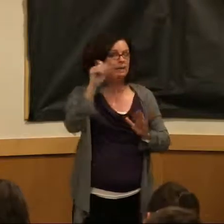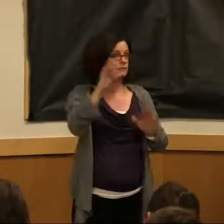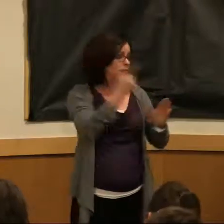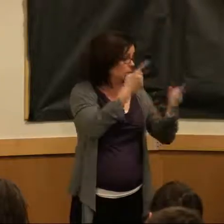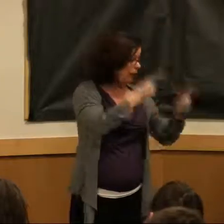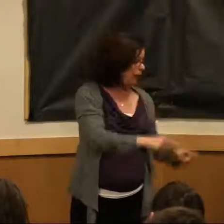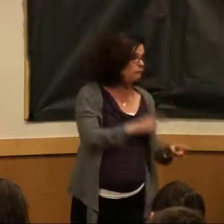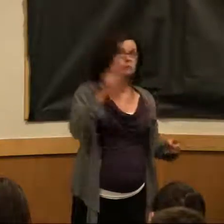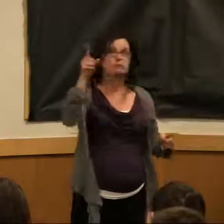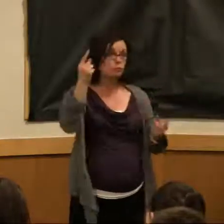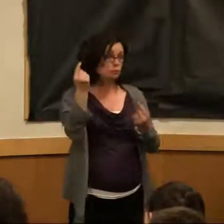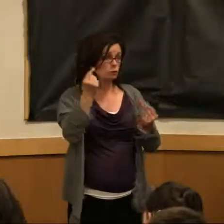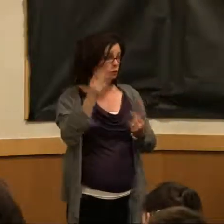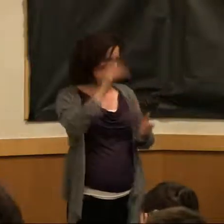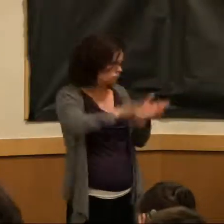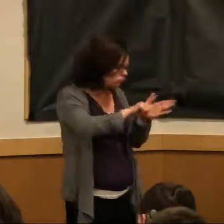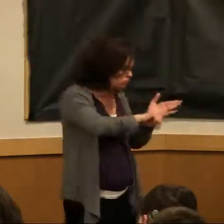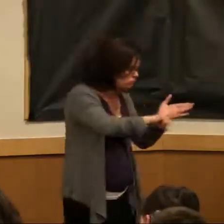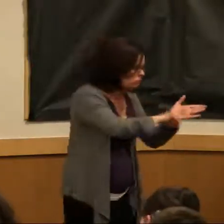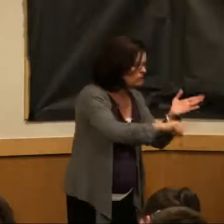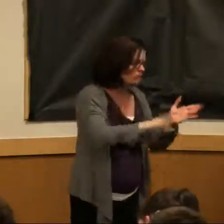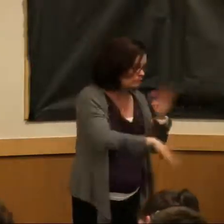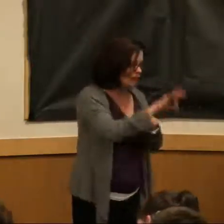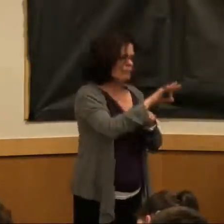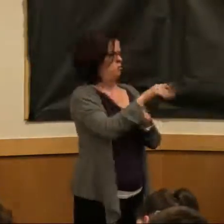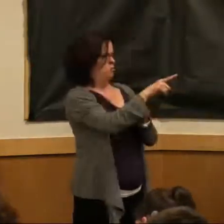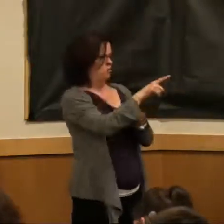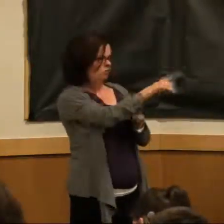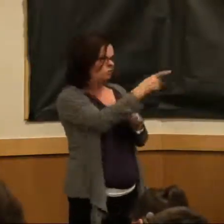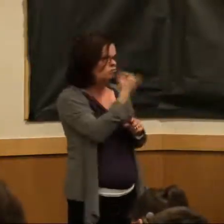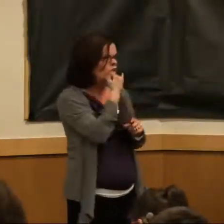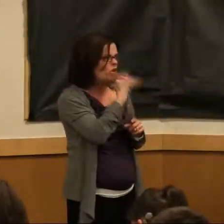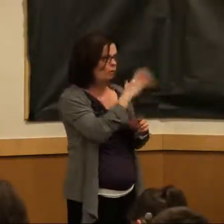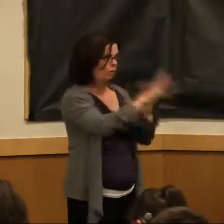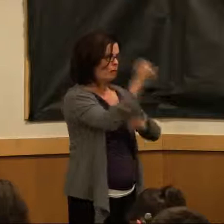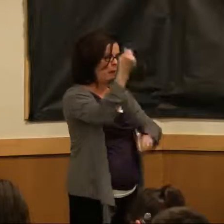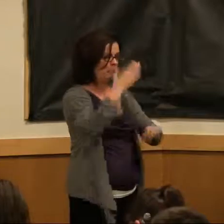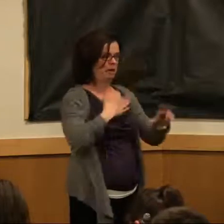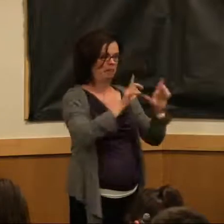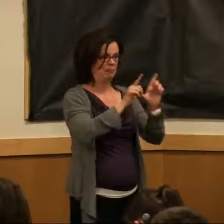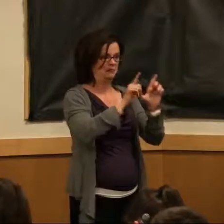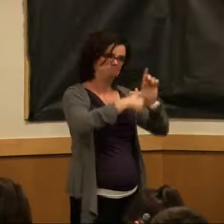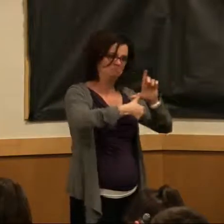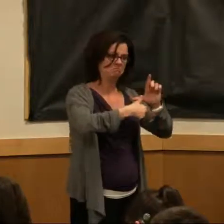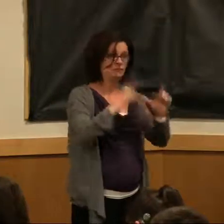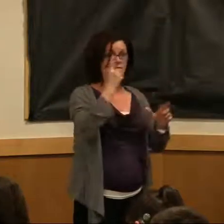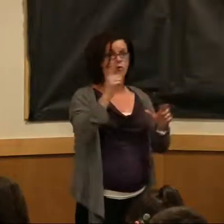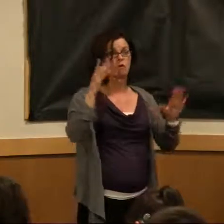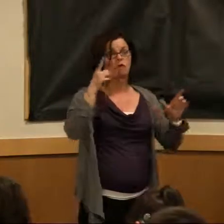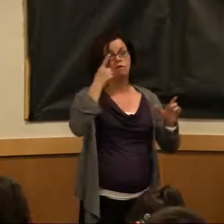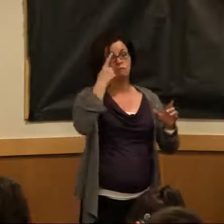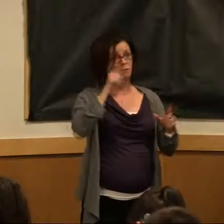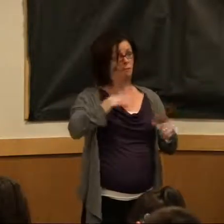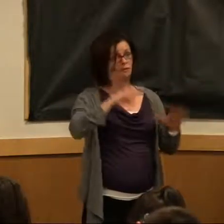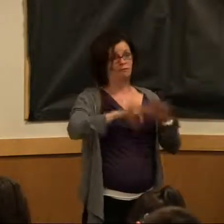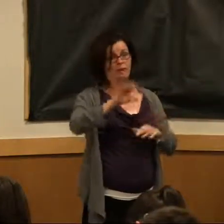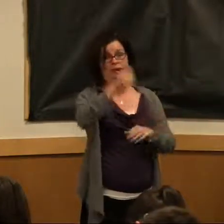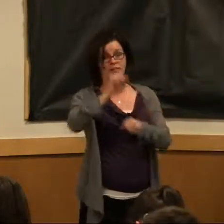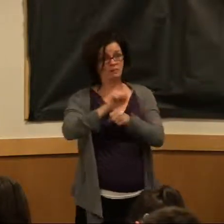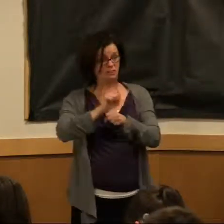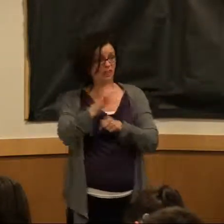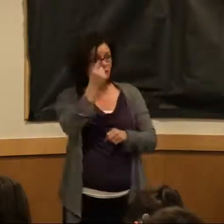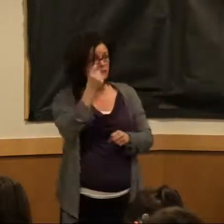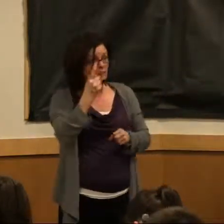investigate, and if they find me at fault, they will take my license away. And then in order for me to get another job, this is always going to be on